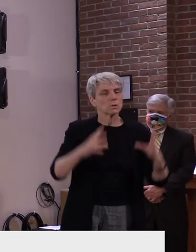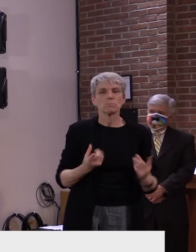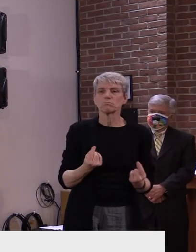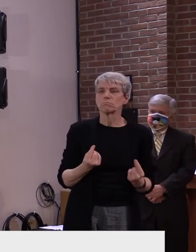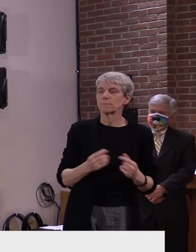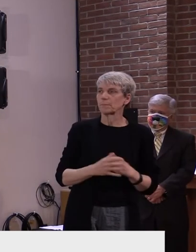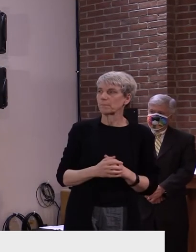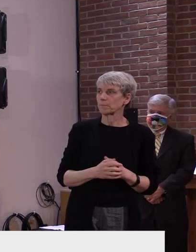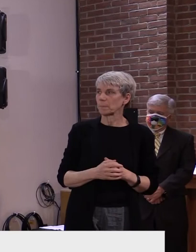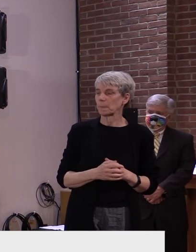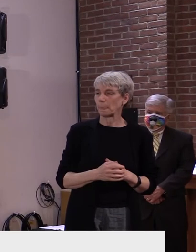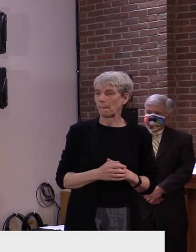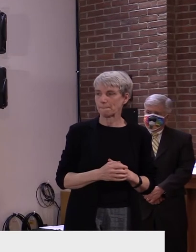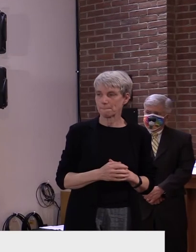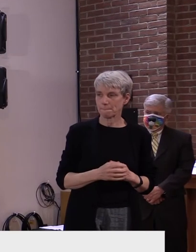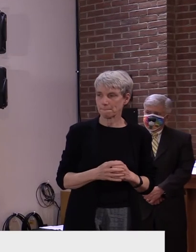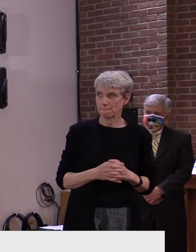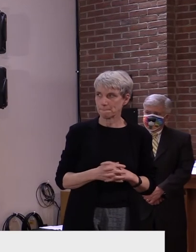quadrant